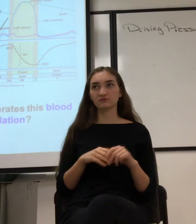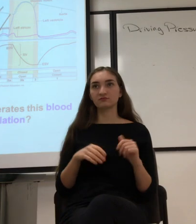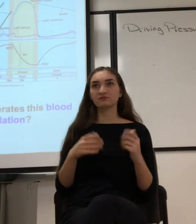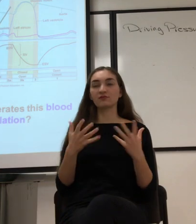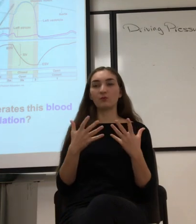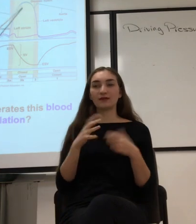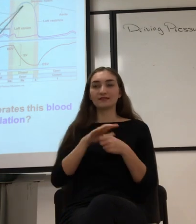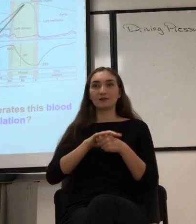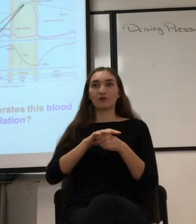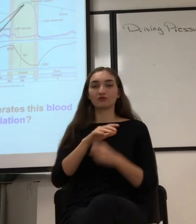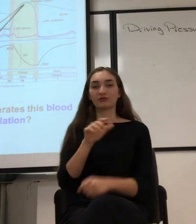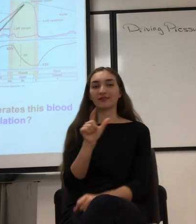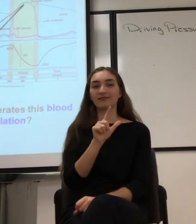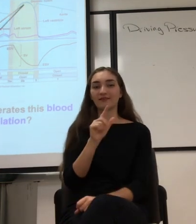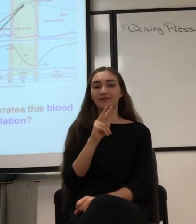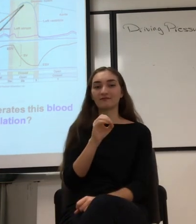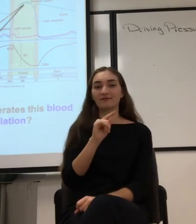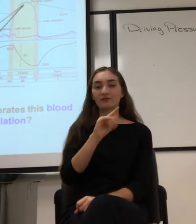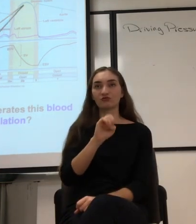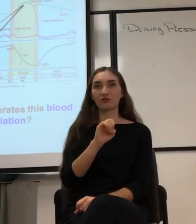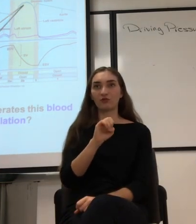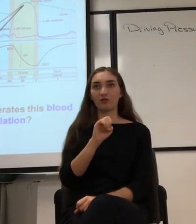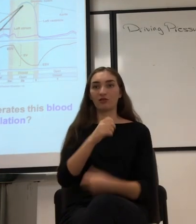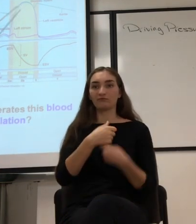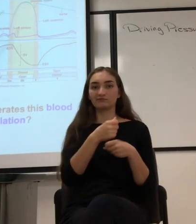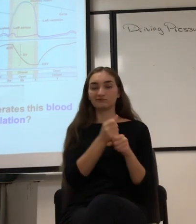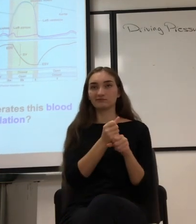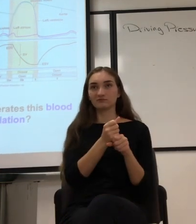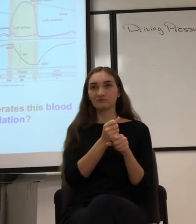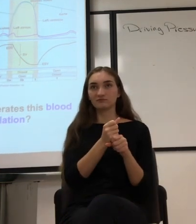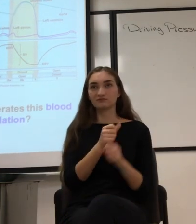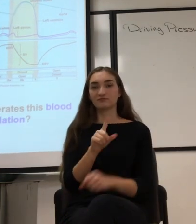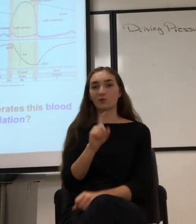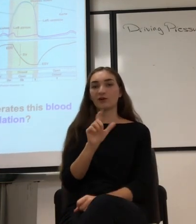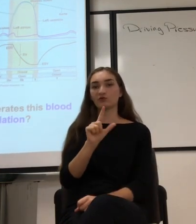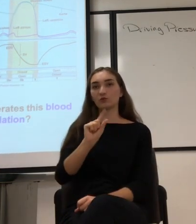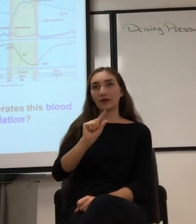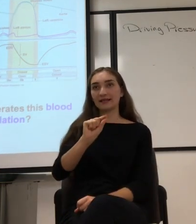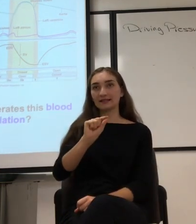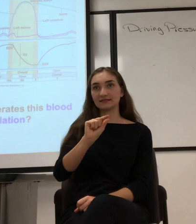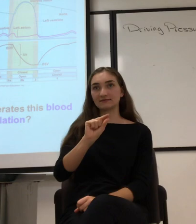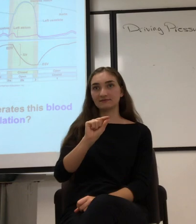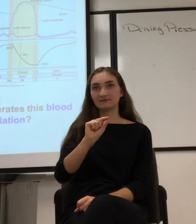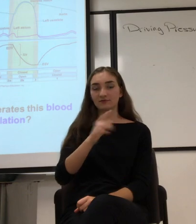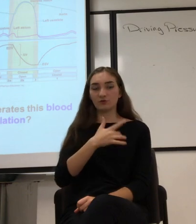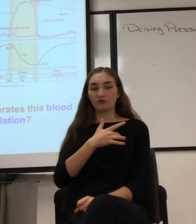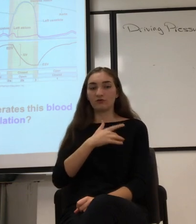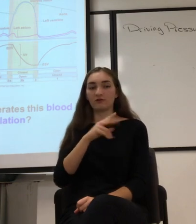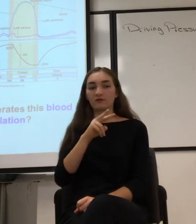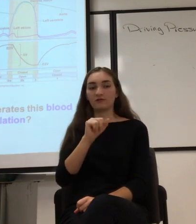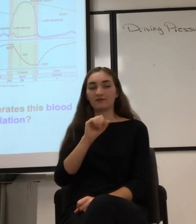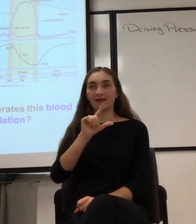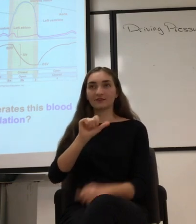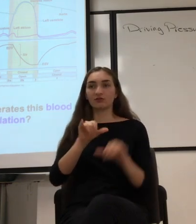generates? 120. It's the left ventricle. That's it. So in the cardiovascular system, it's the muscular